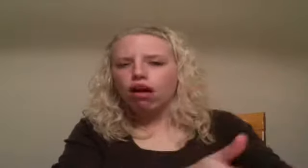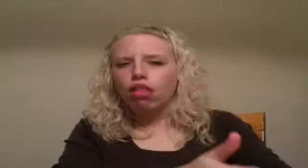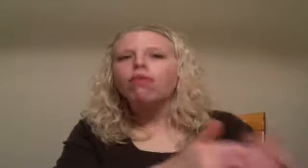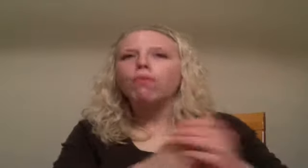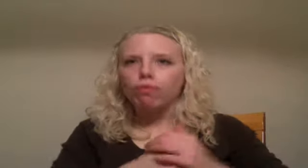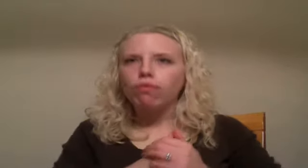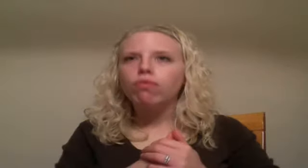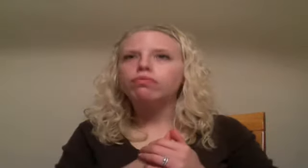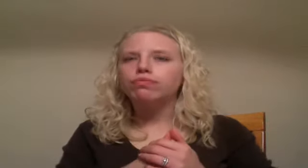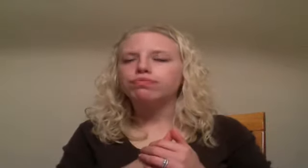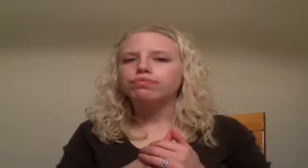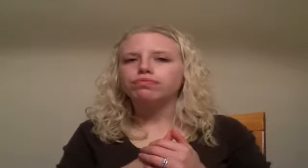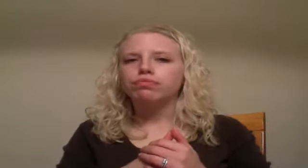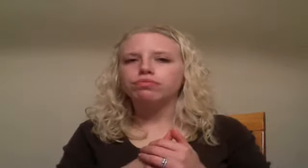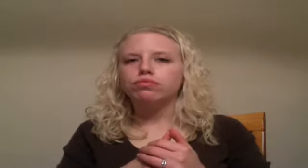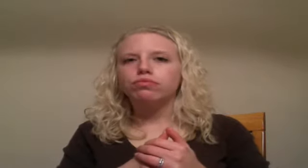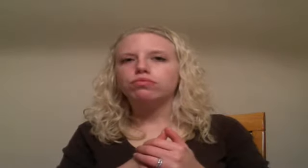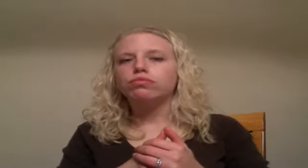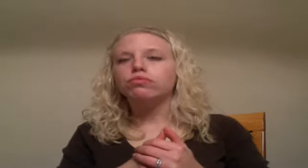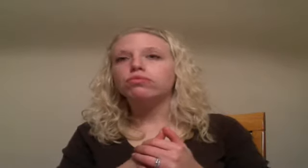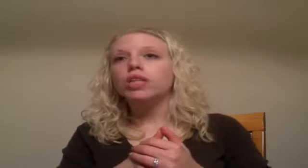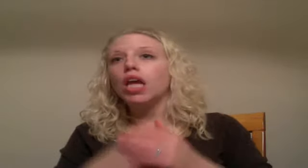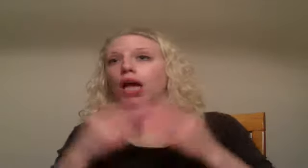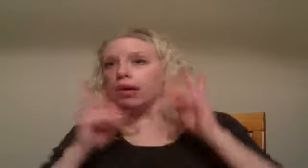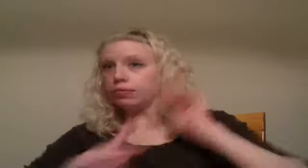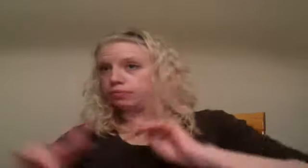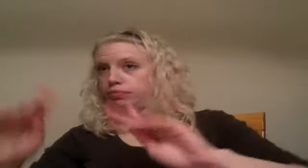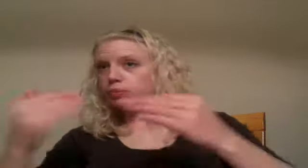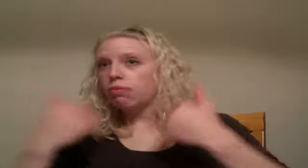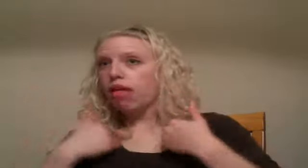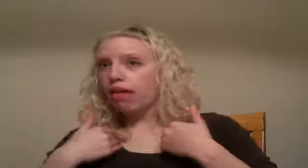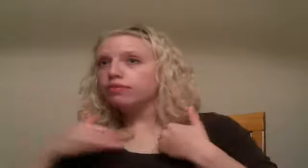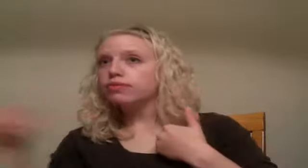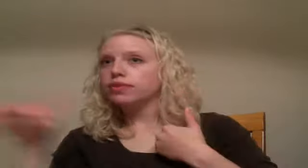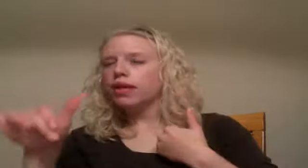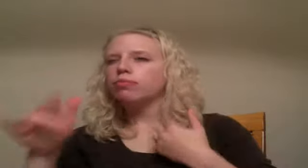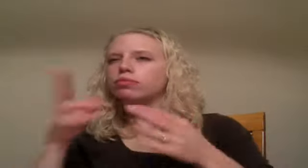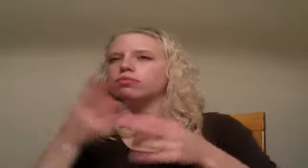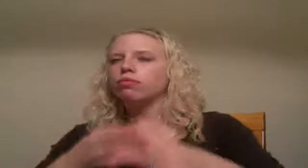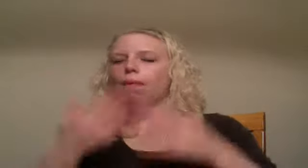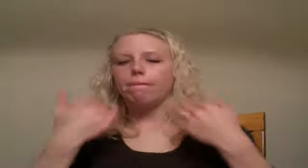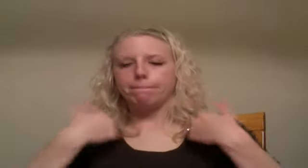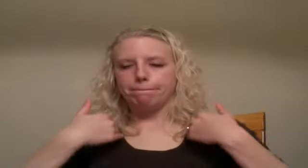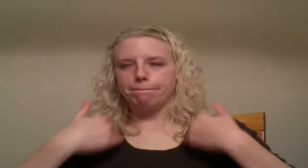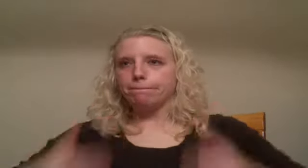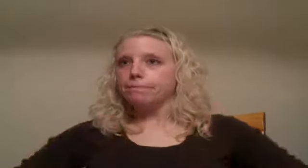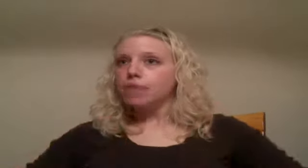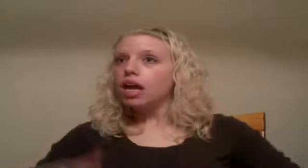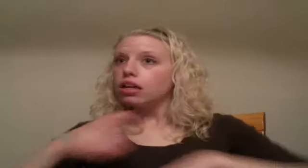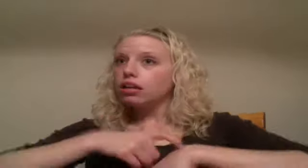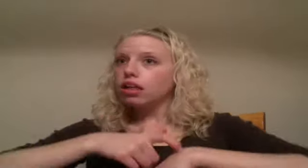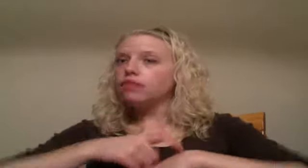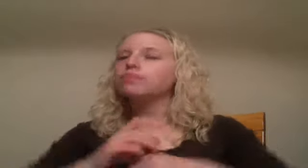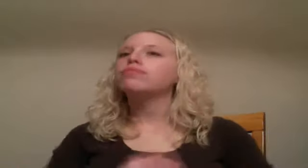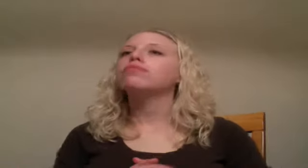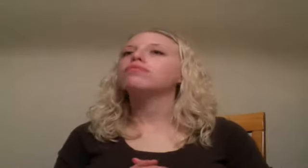So we have this ability as well, and in humans we call it the body clock. You can see this most clearly when you take away someone's watch and